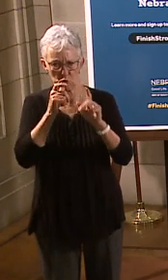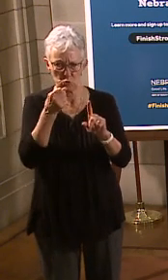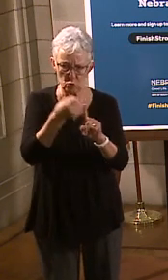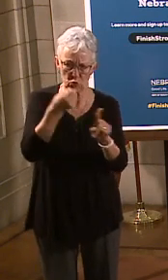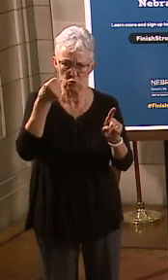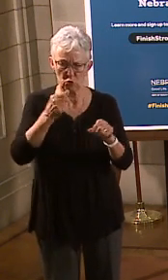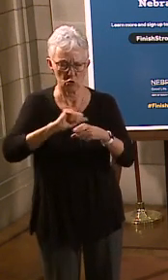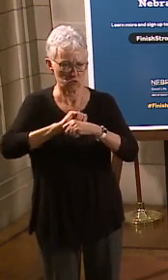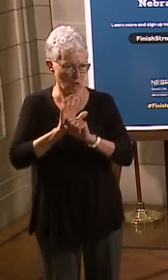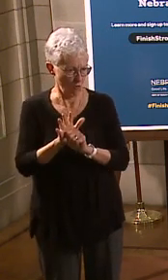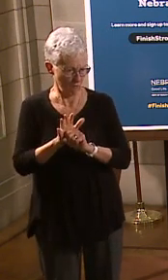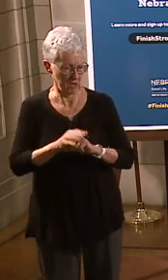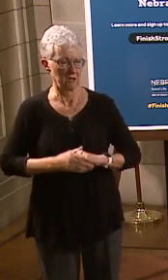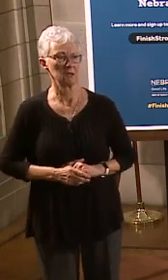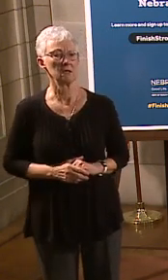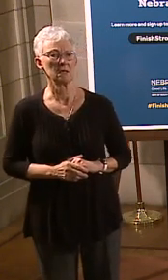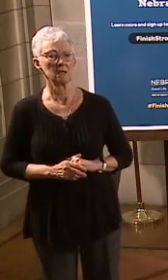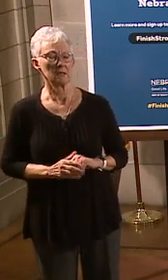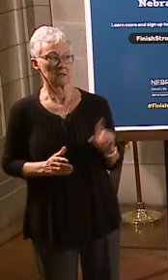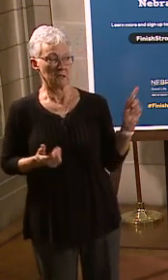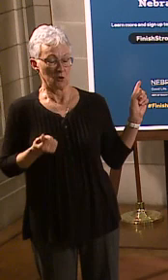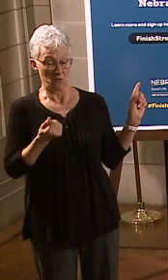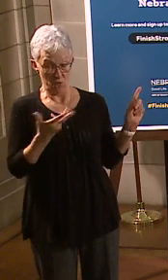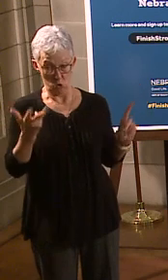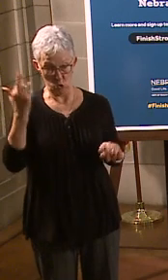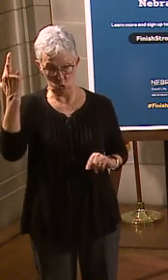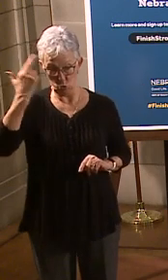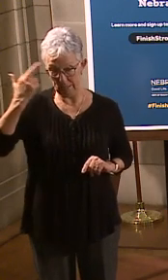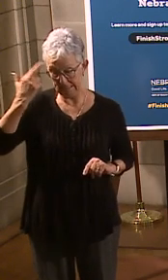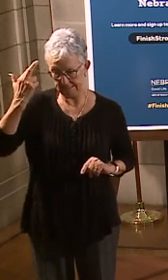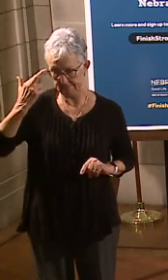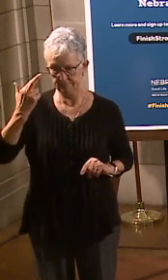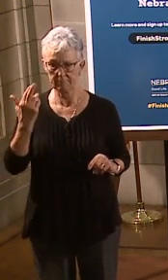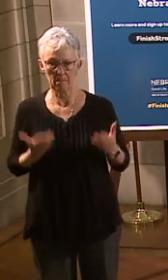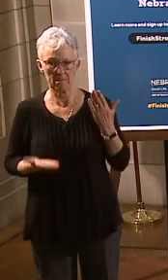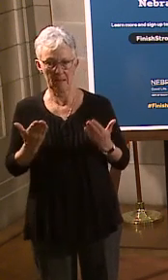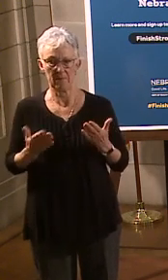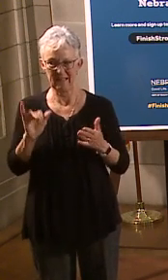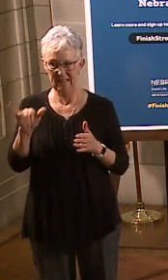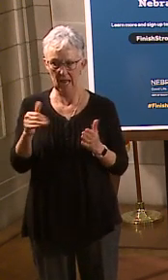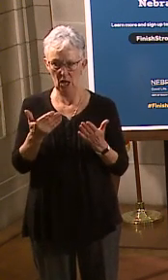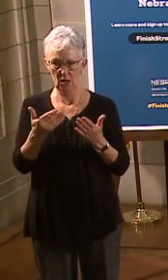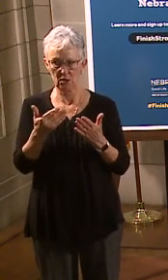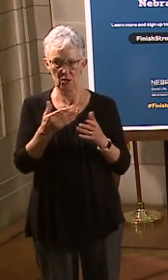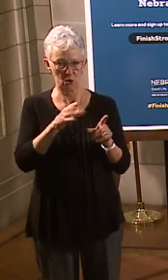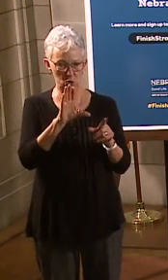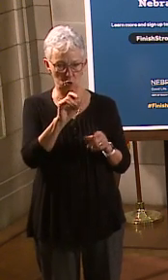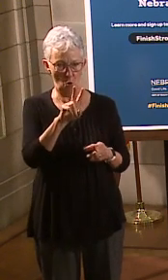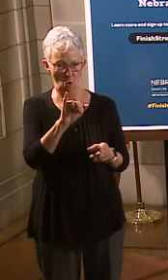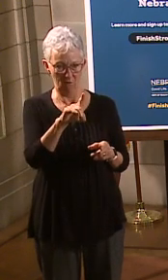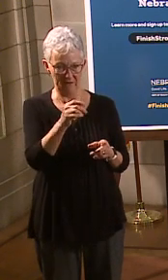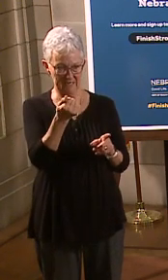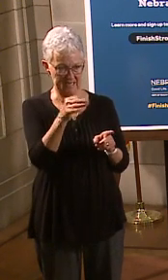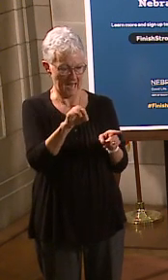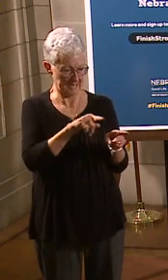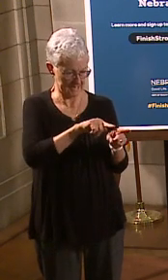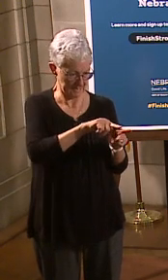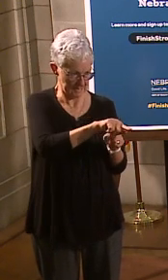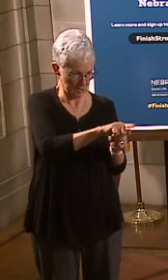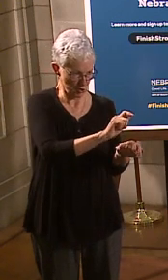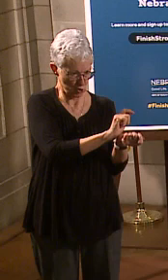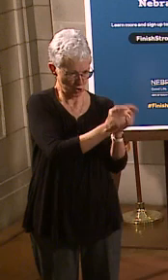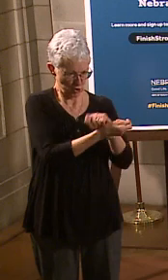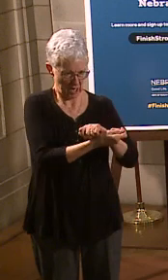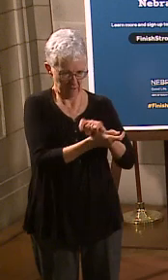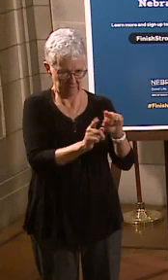there's probably a couple of factors at work here, Martha. One is probably the variants, which we know are more transmissible, so that's probably part of